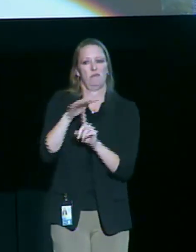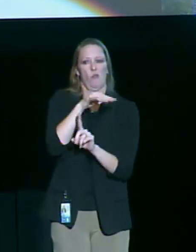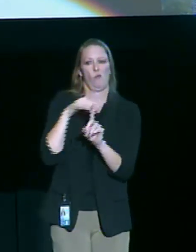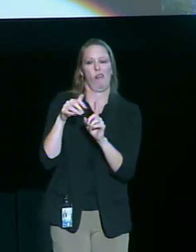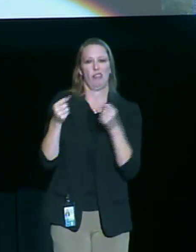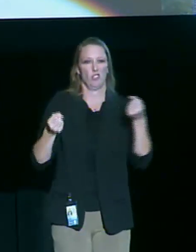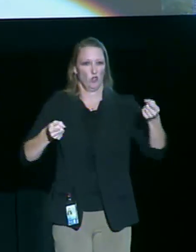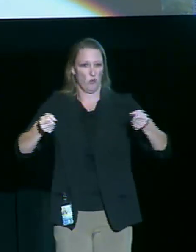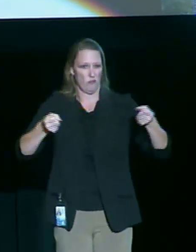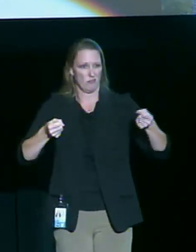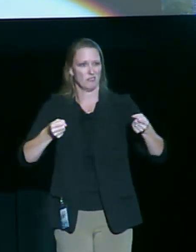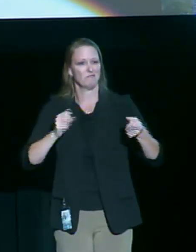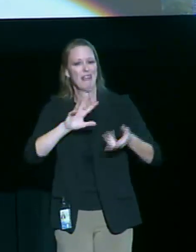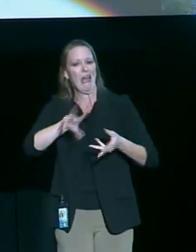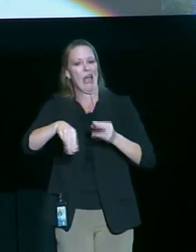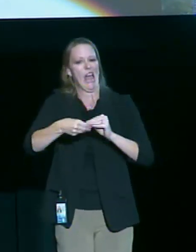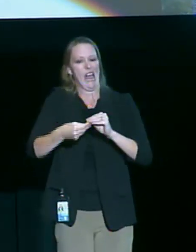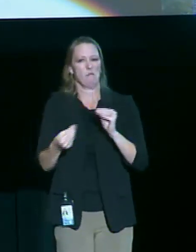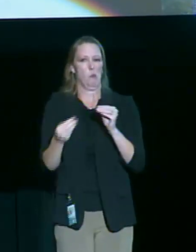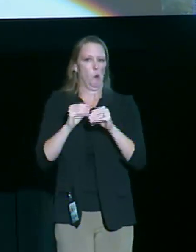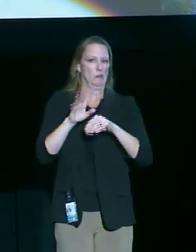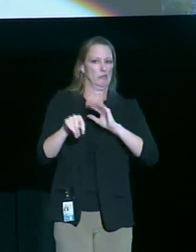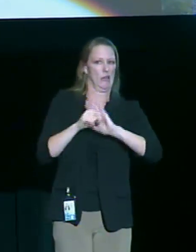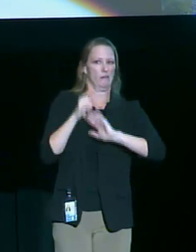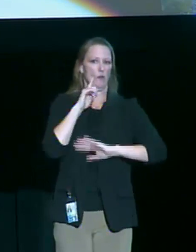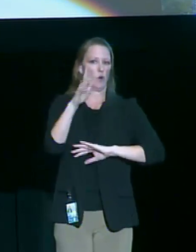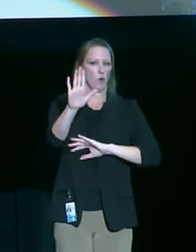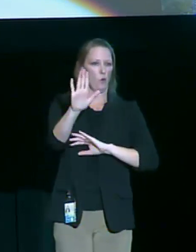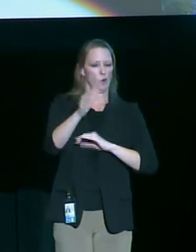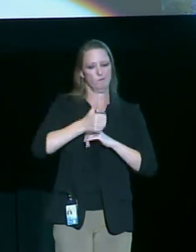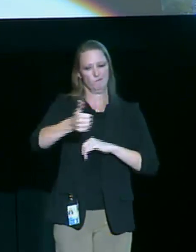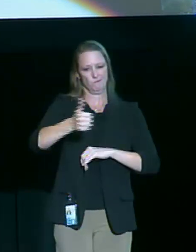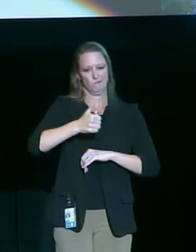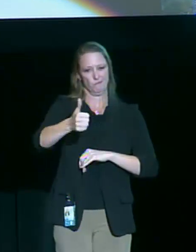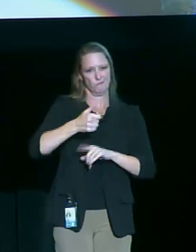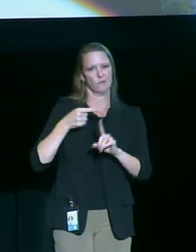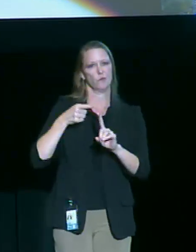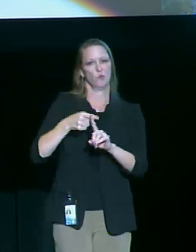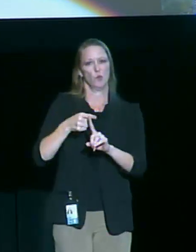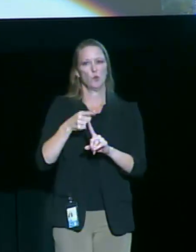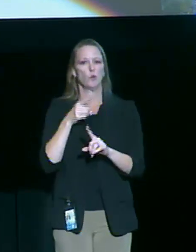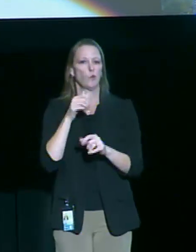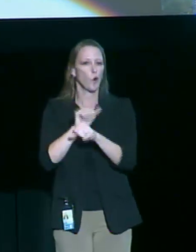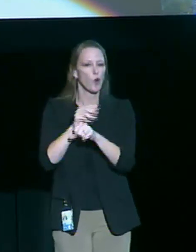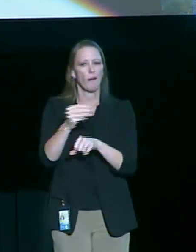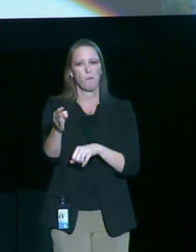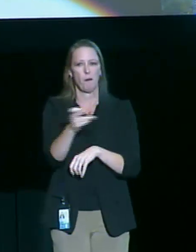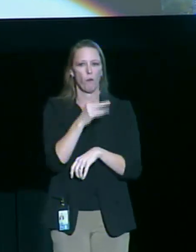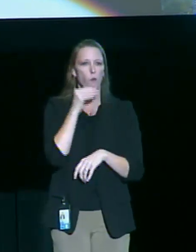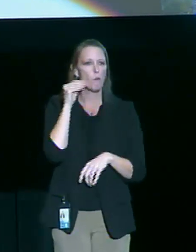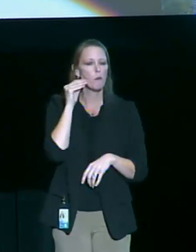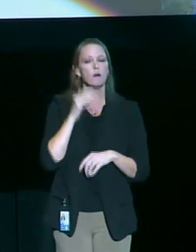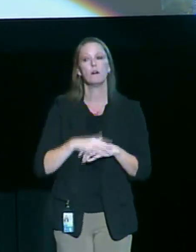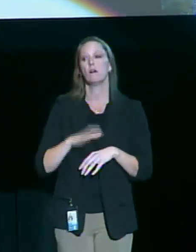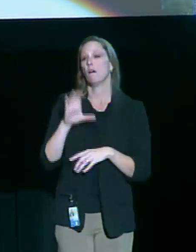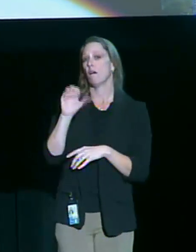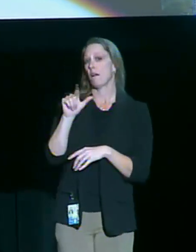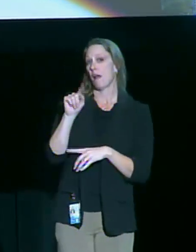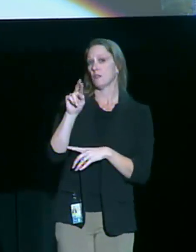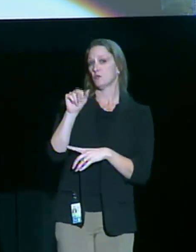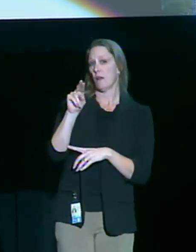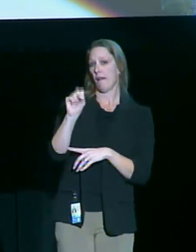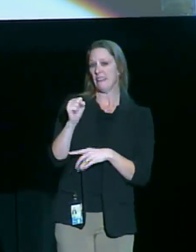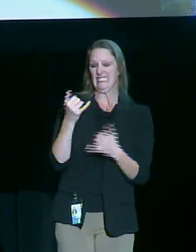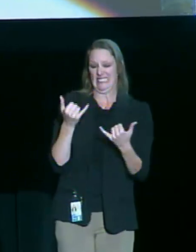extra time as you're traveling to and from work in your commute. Caltrans is